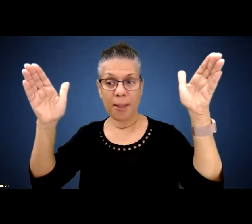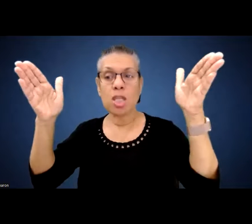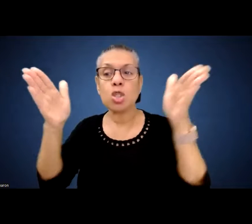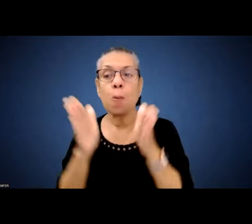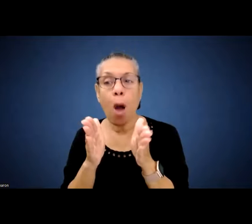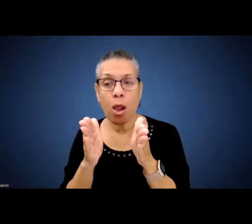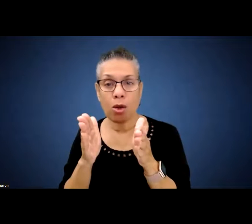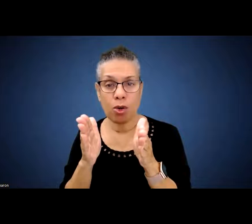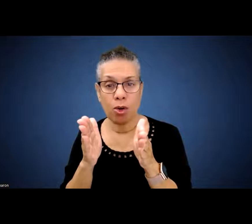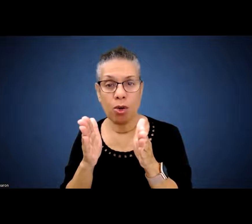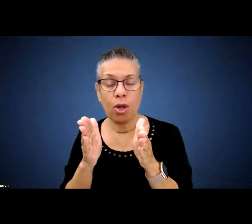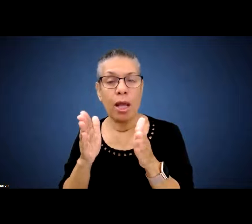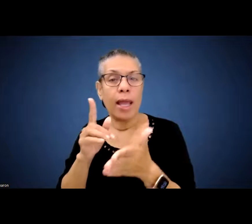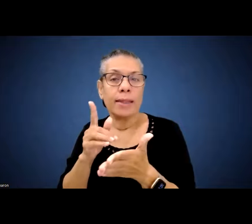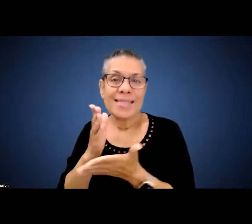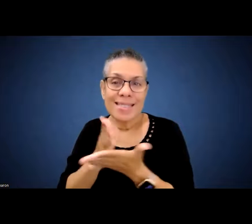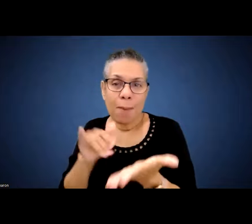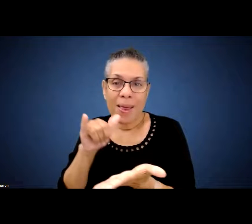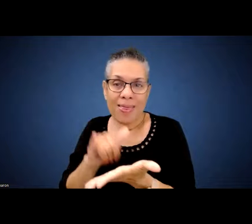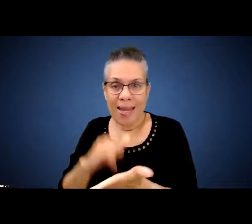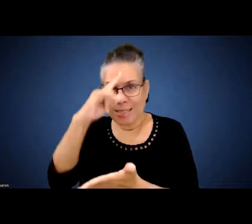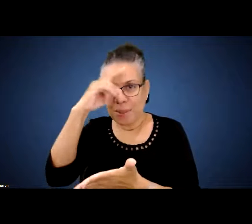around that that have to do with gentrification